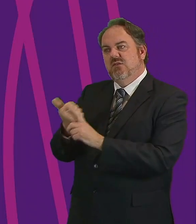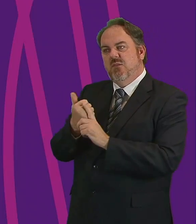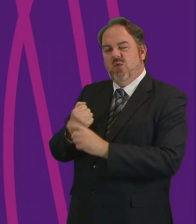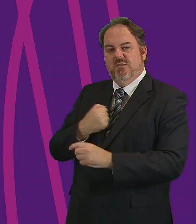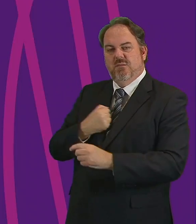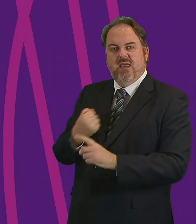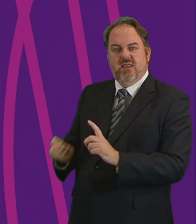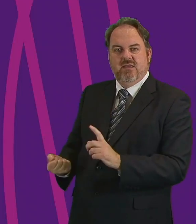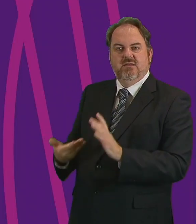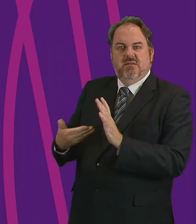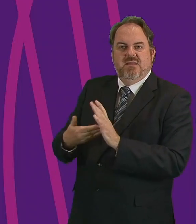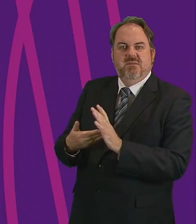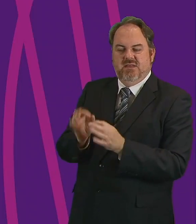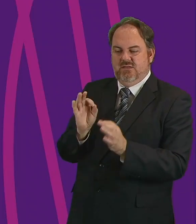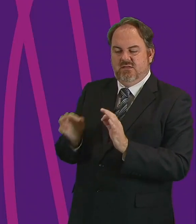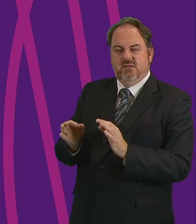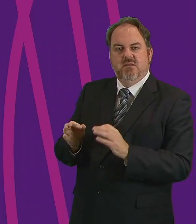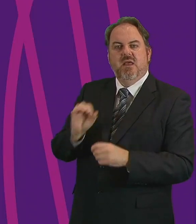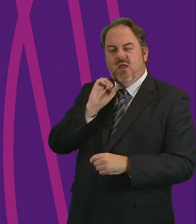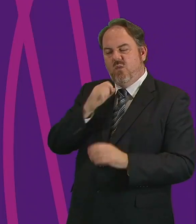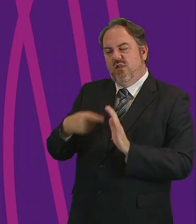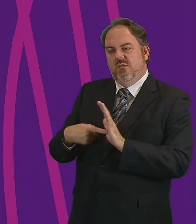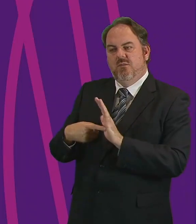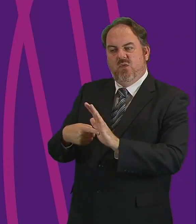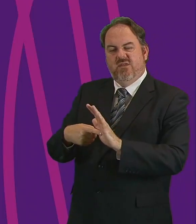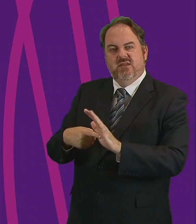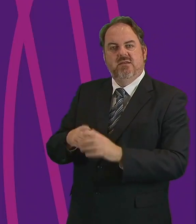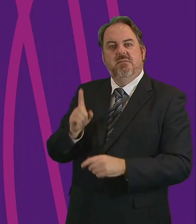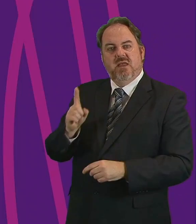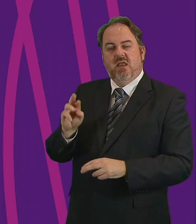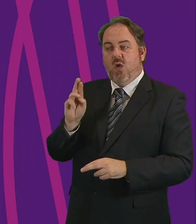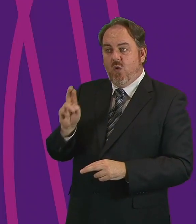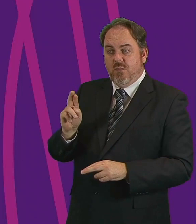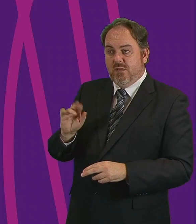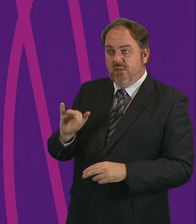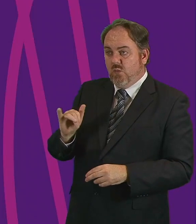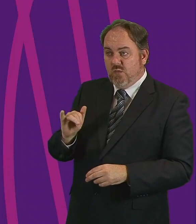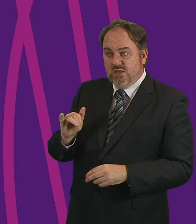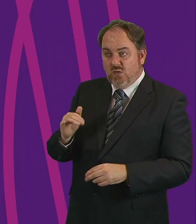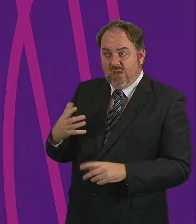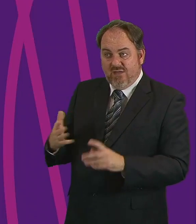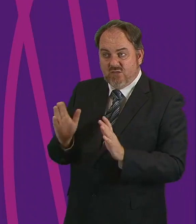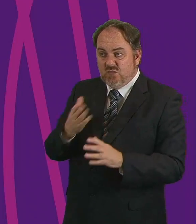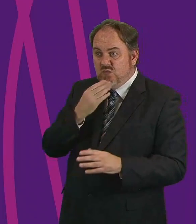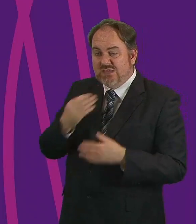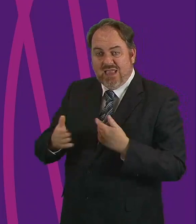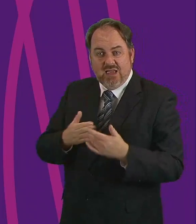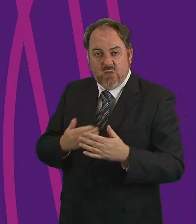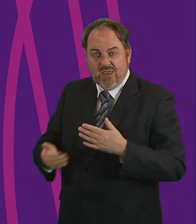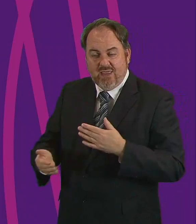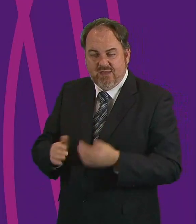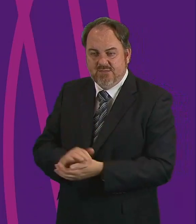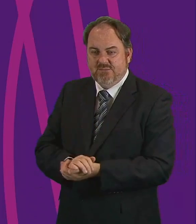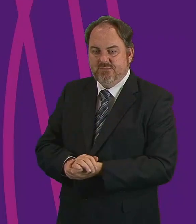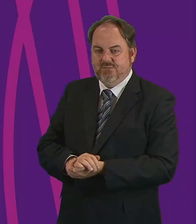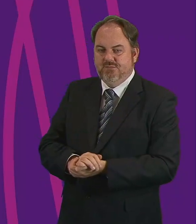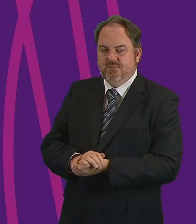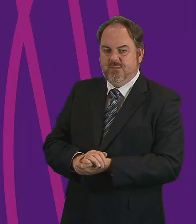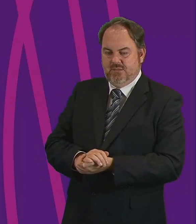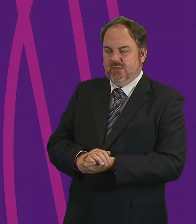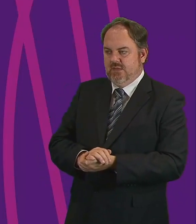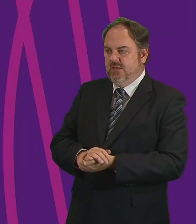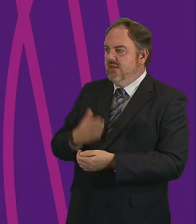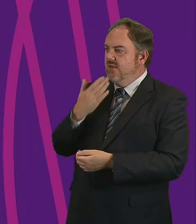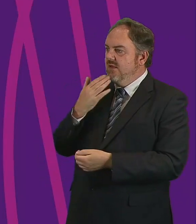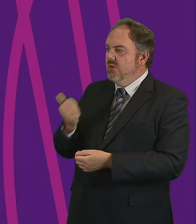But nevertheless, I will move my amendment, even though I hope we don't even get to it. Thank you. Very